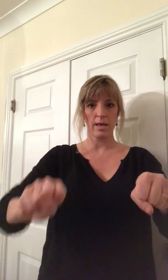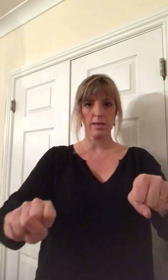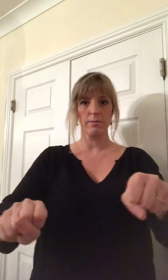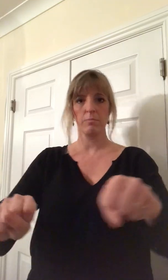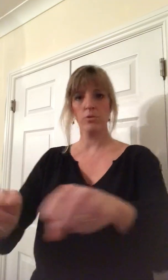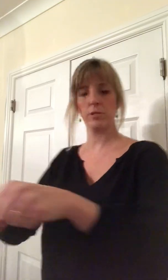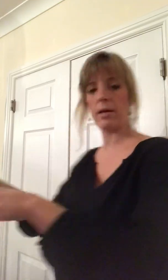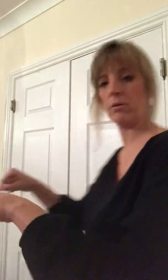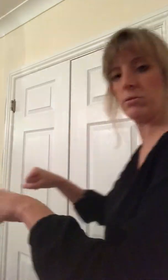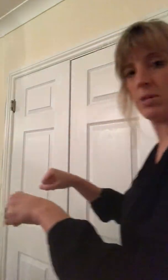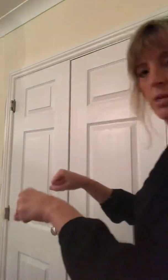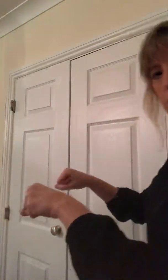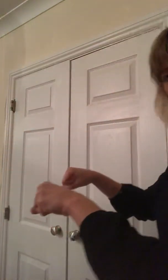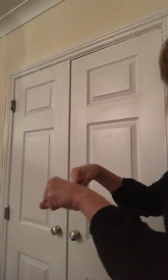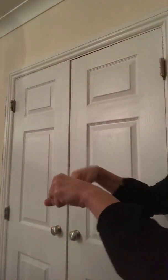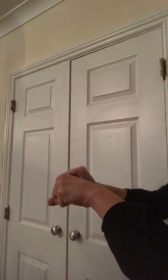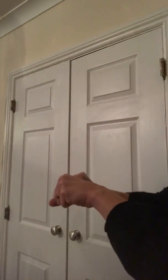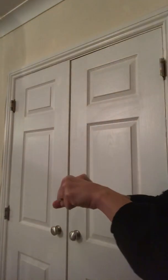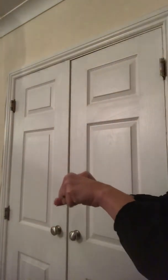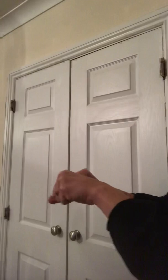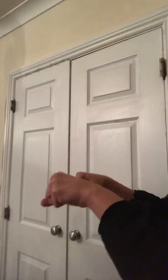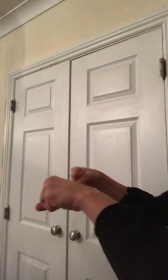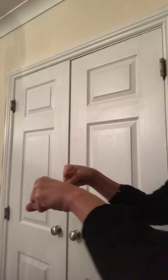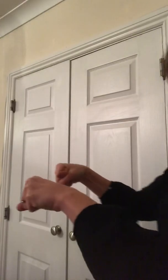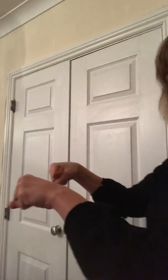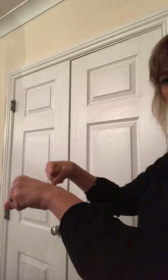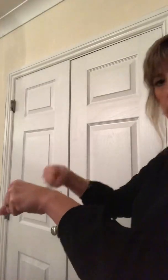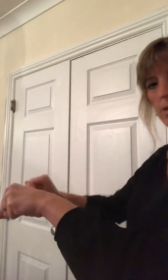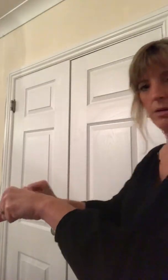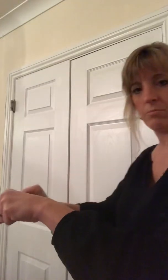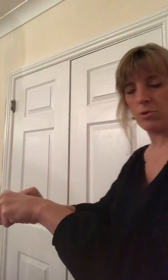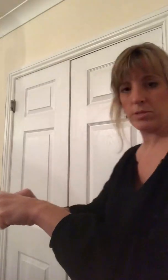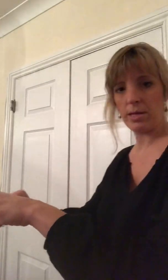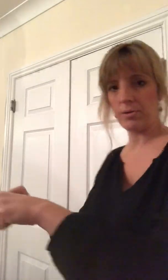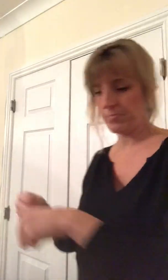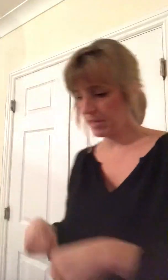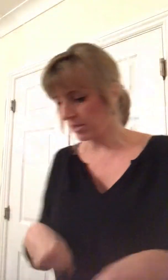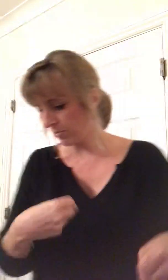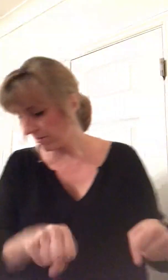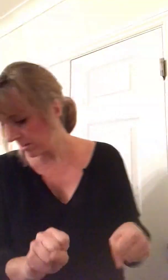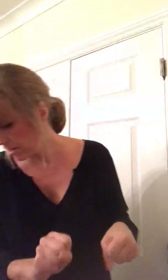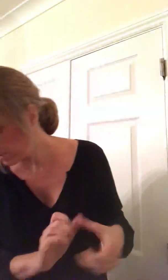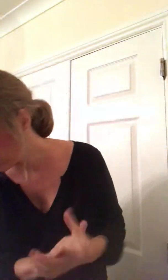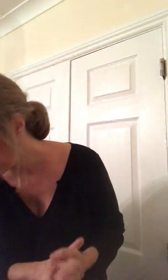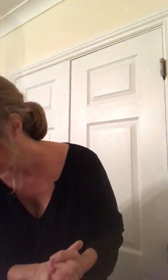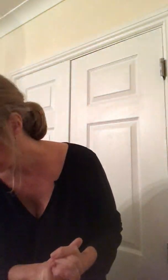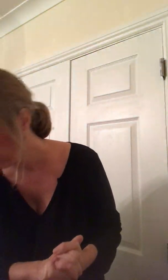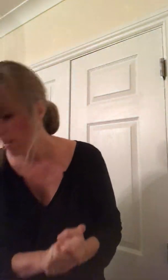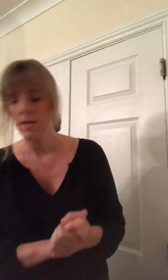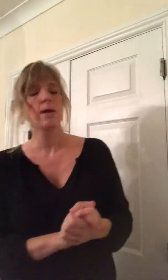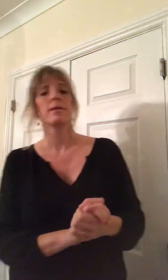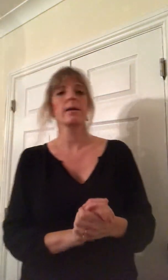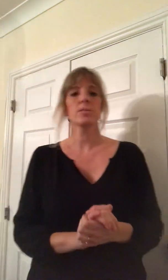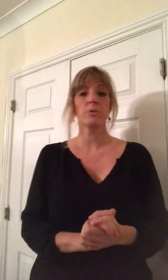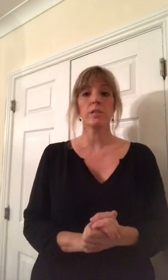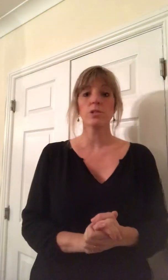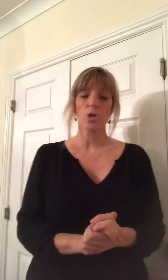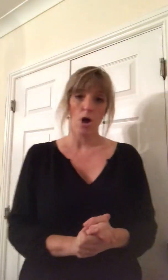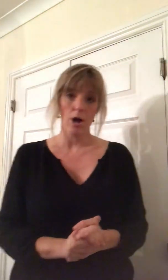okay? Motorcycle. So you twist the right one. Motorcycle, like you're revving the engine. Next one is